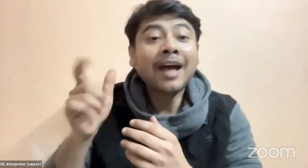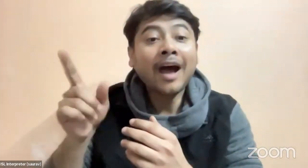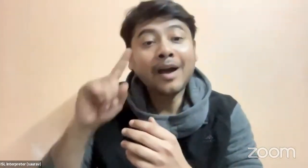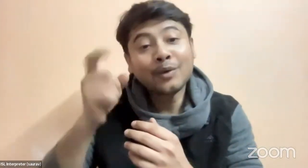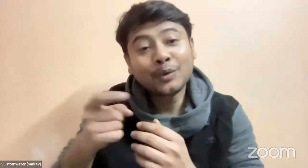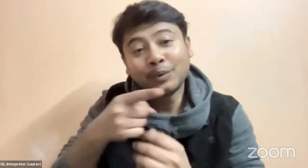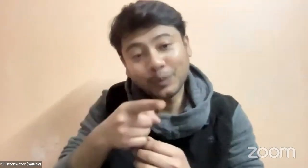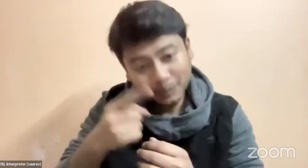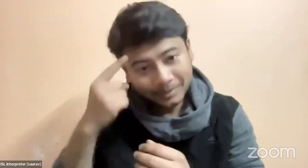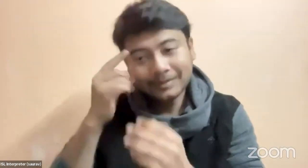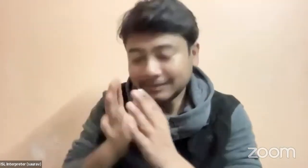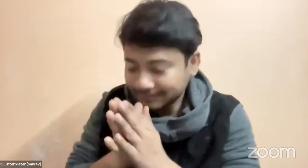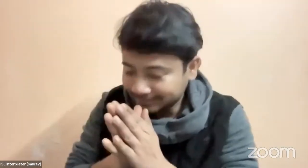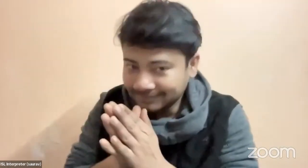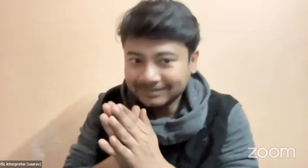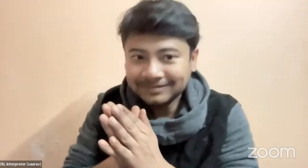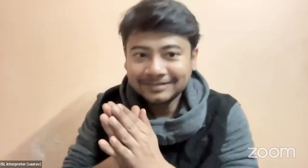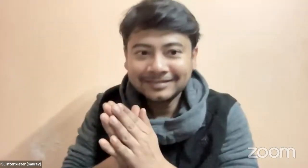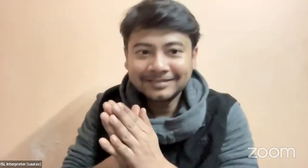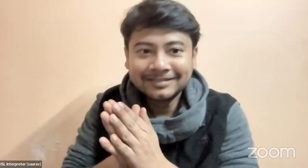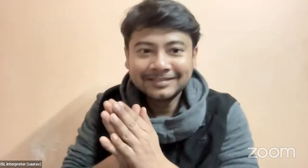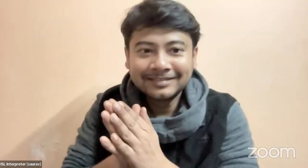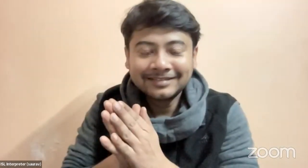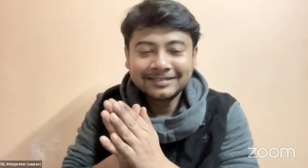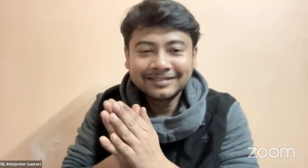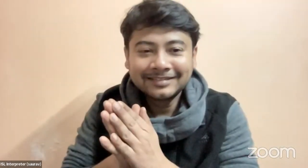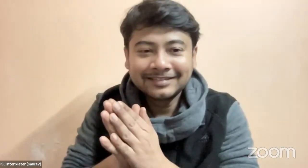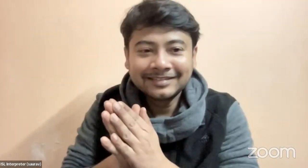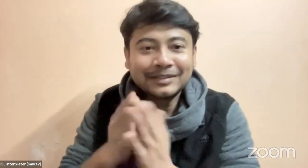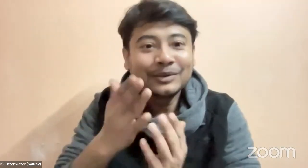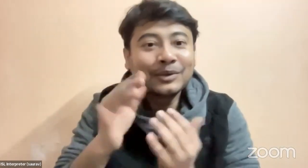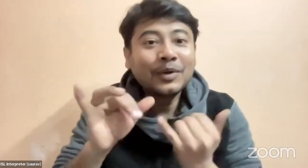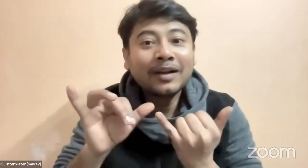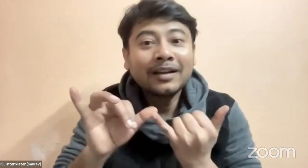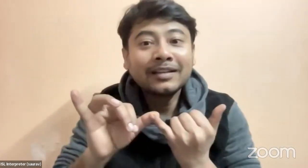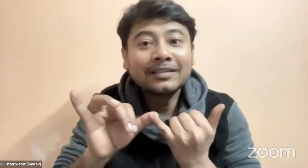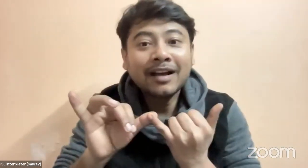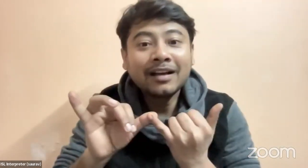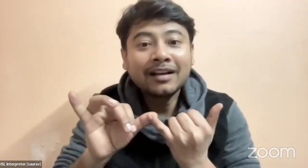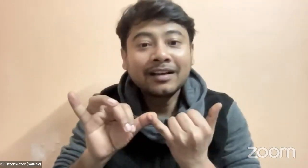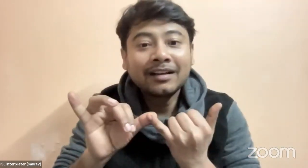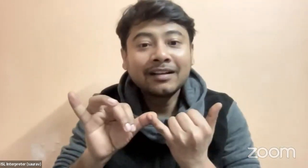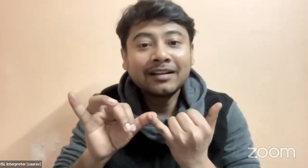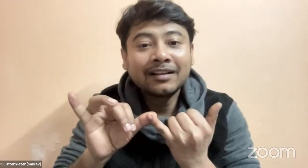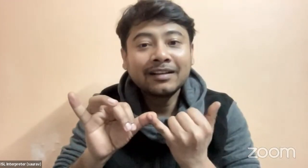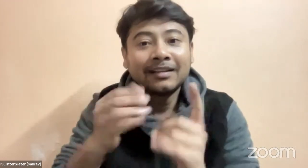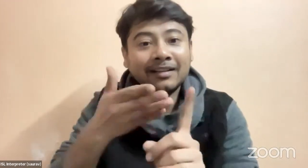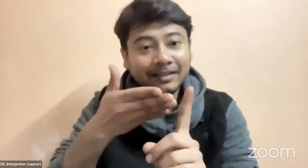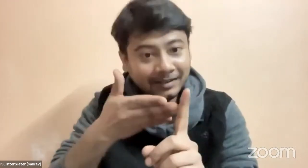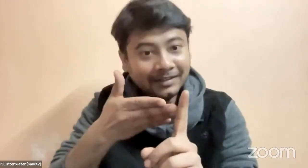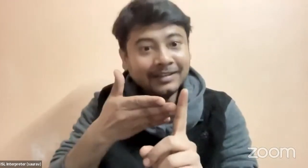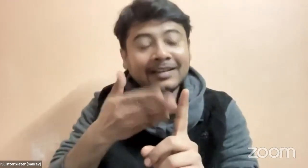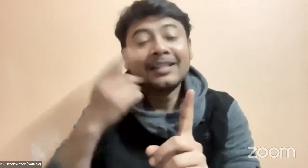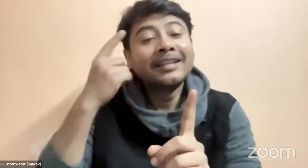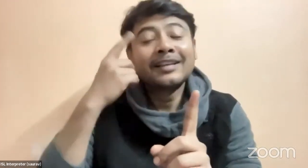That Krishna, even he considers great devotees like Narada, Vyasa, and